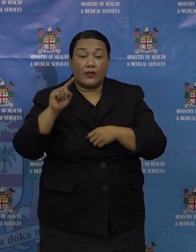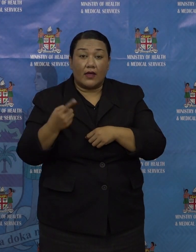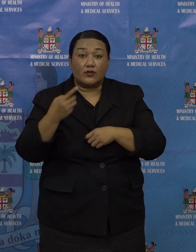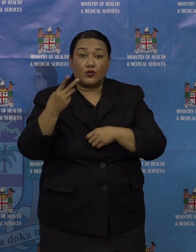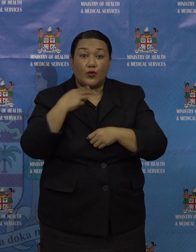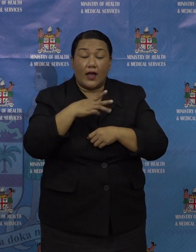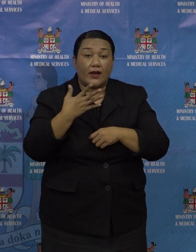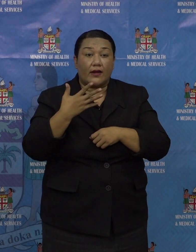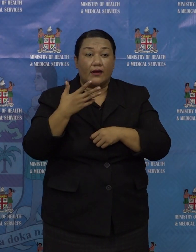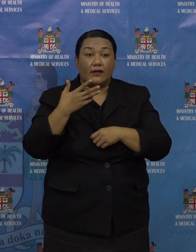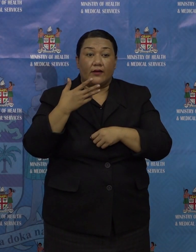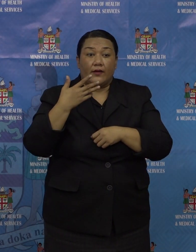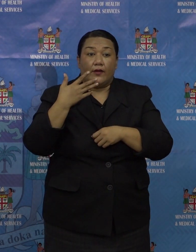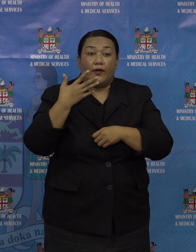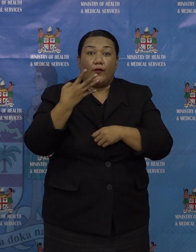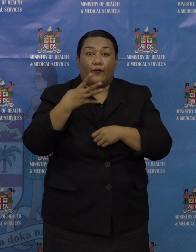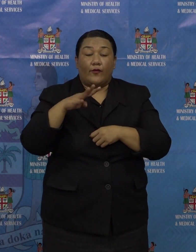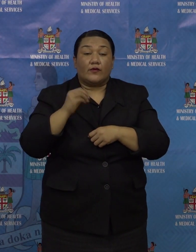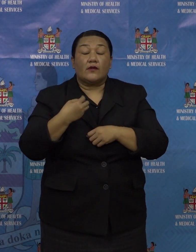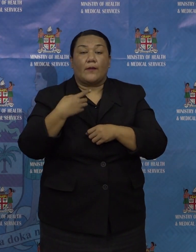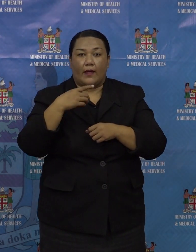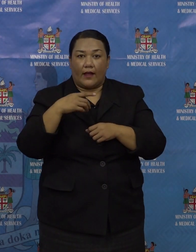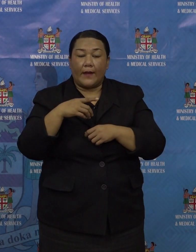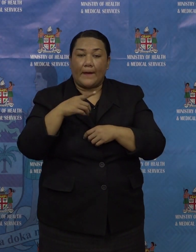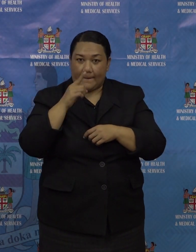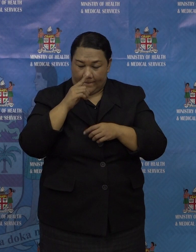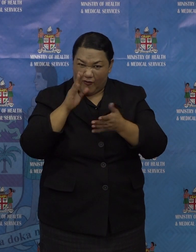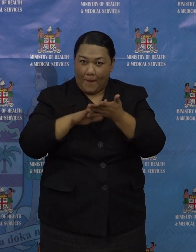342,250 samples since March of 2020.